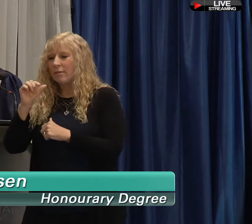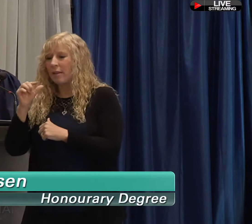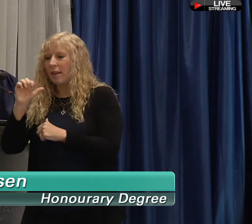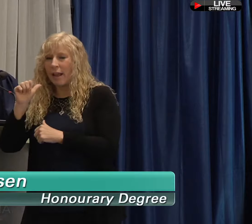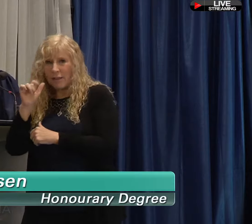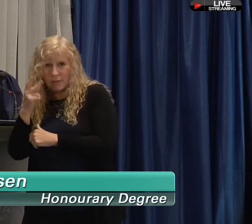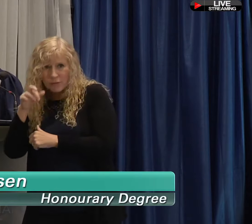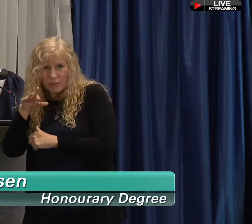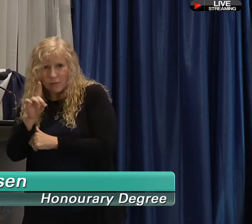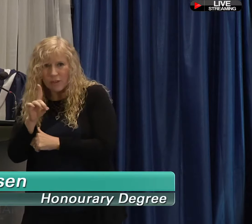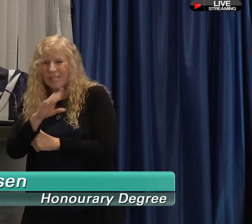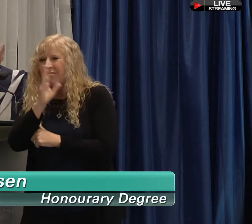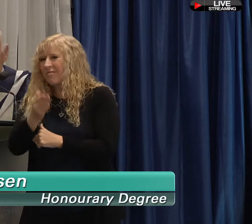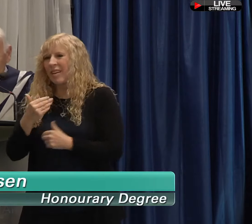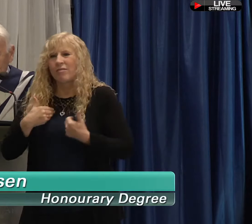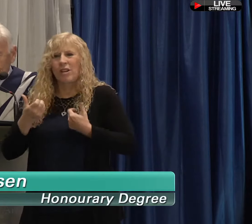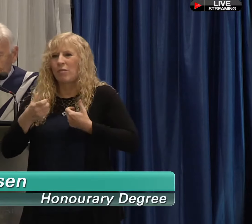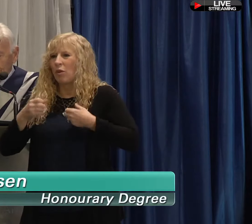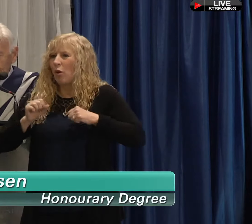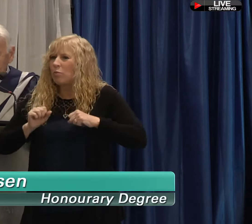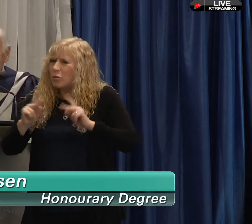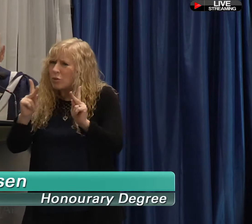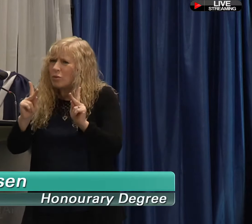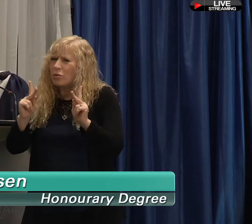never had the chance to pursue their dreams.